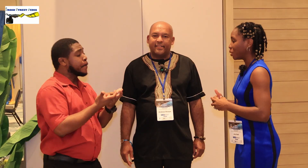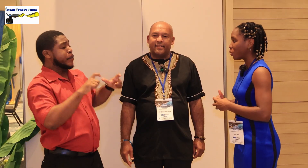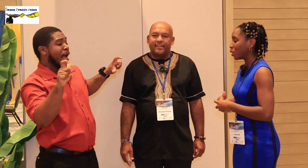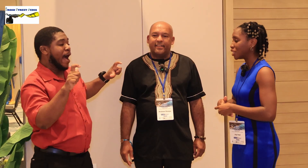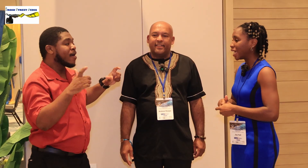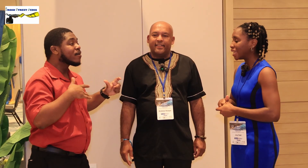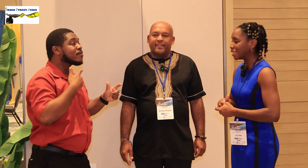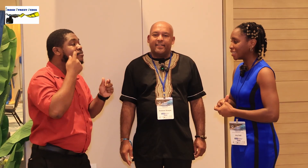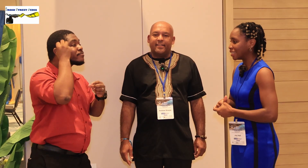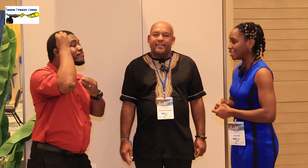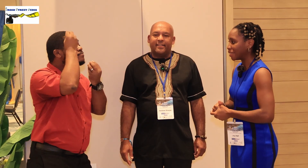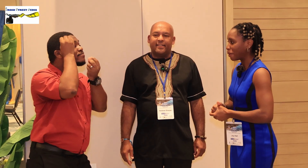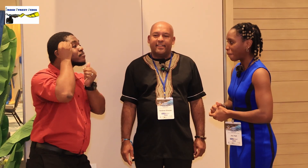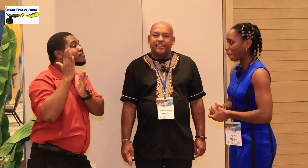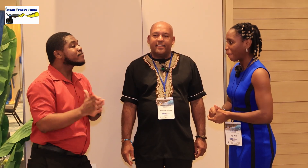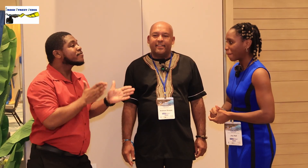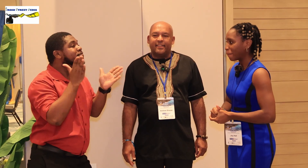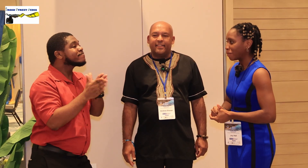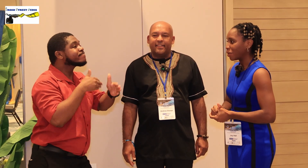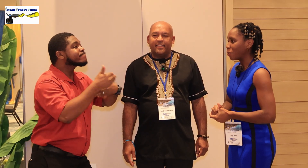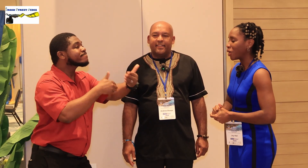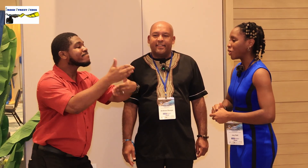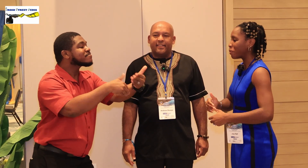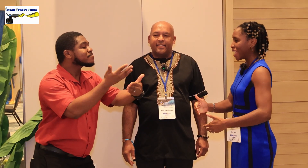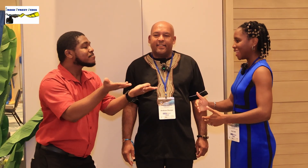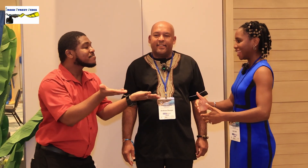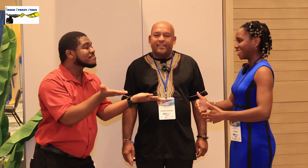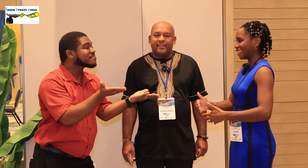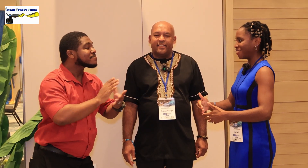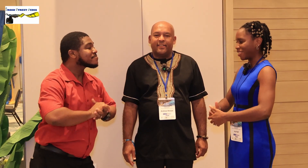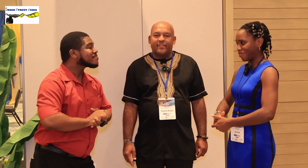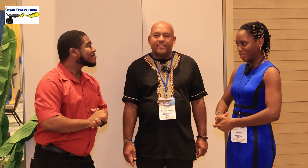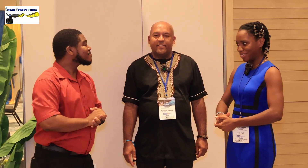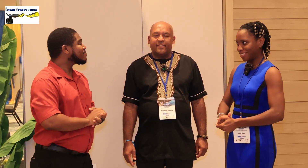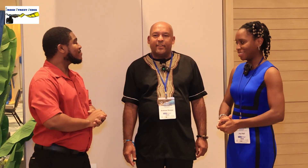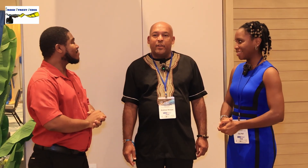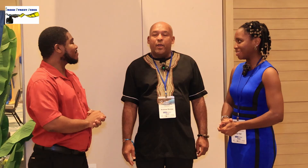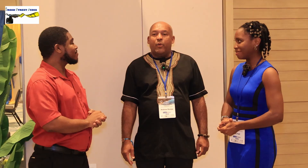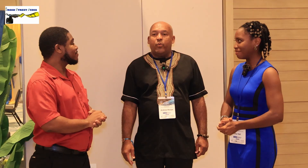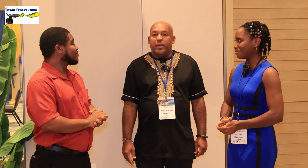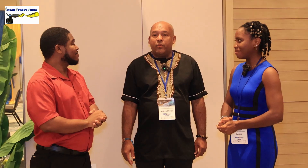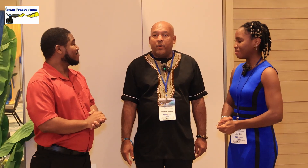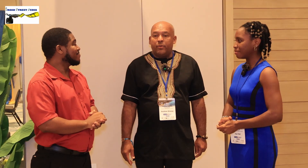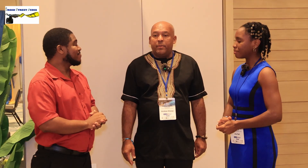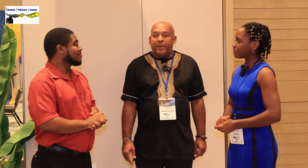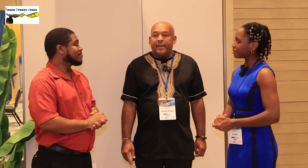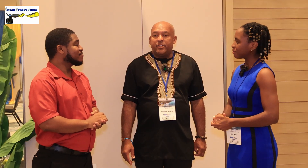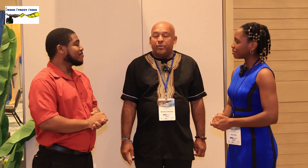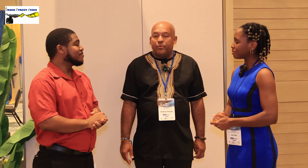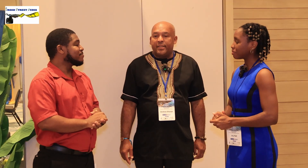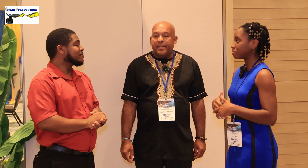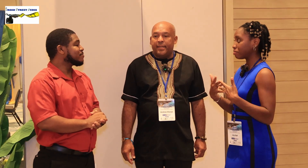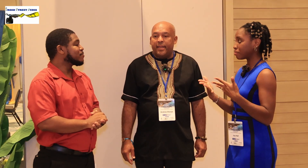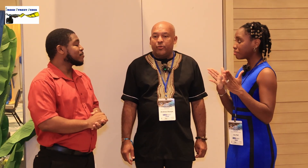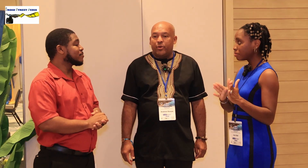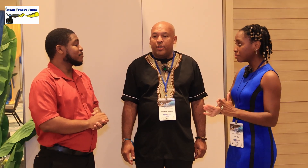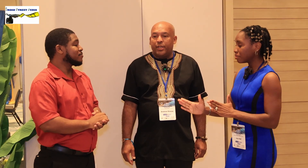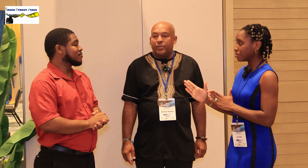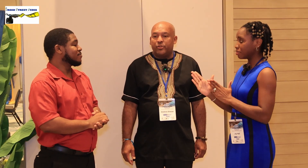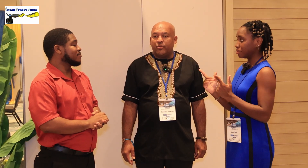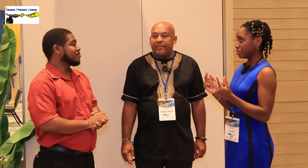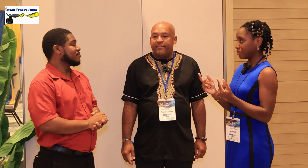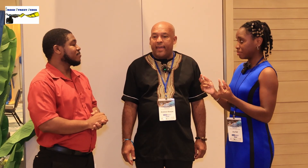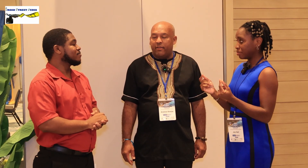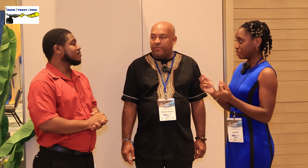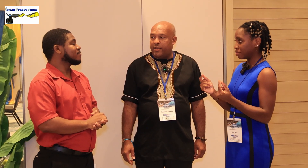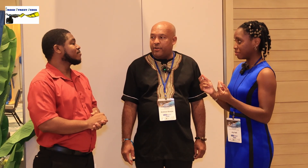be? Which island? What are you planning for the future? Well, what we plan to do as a network